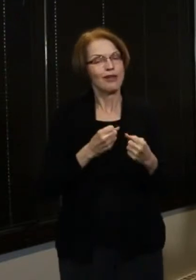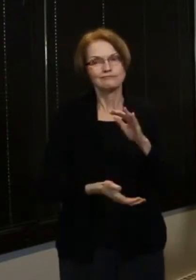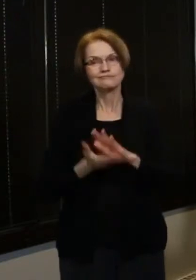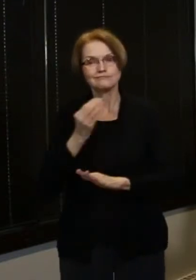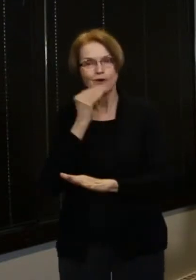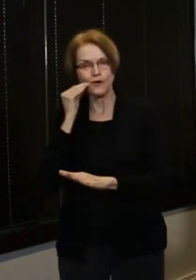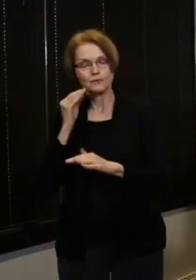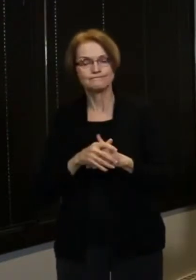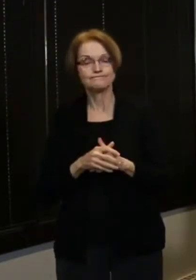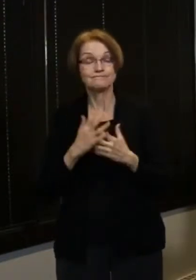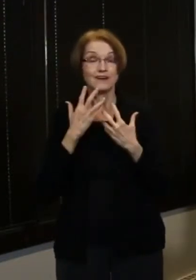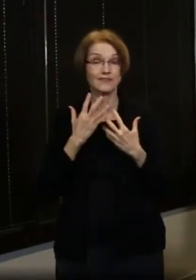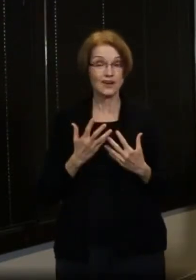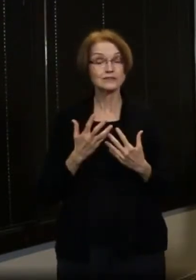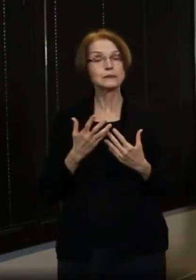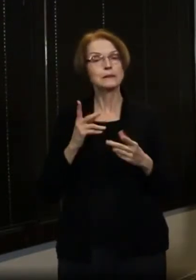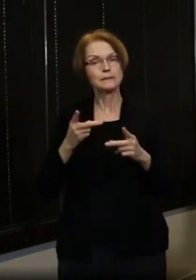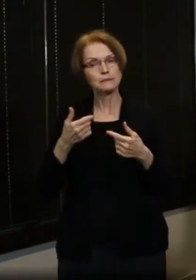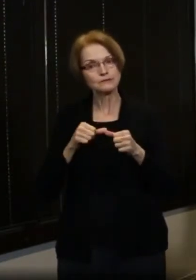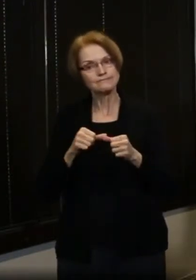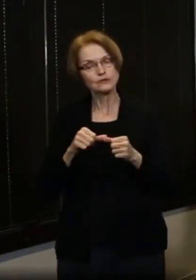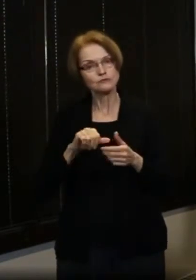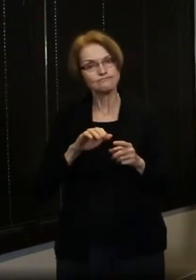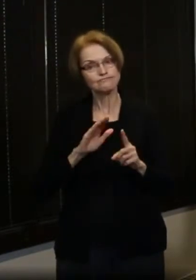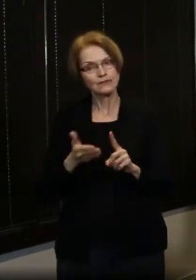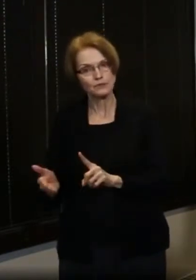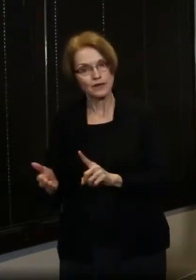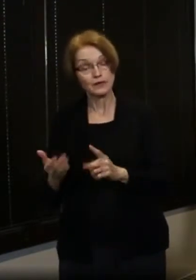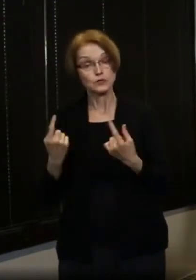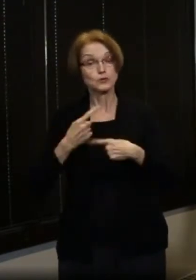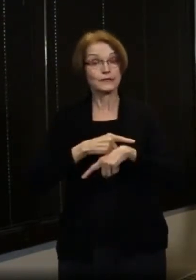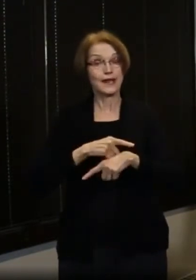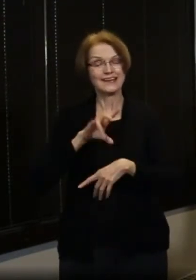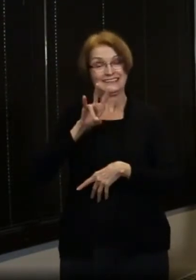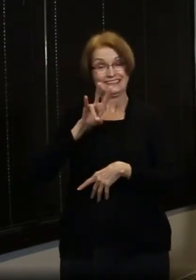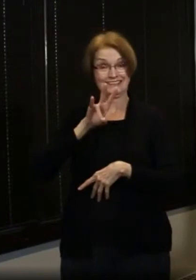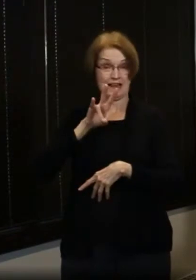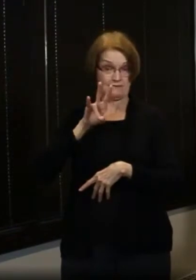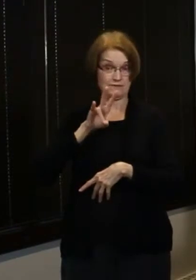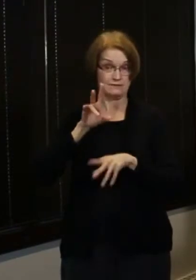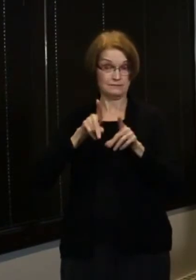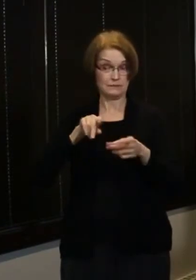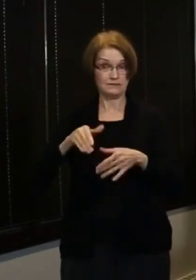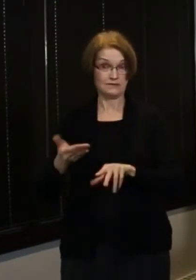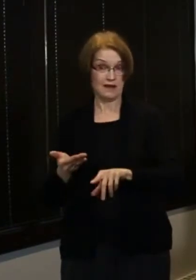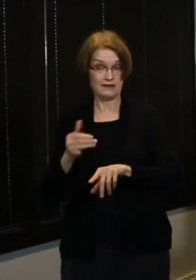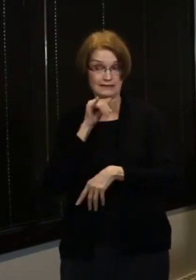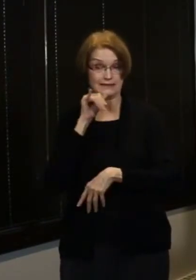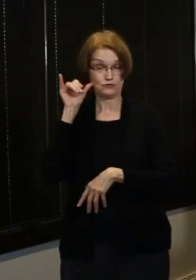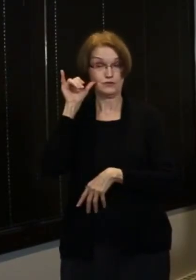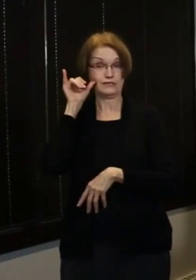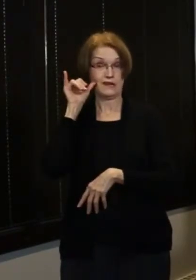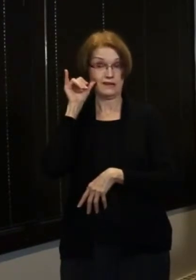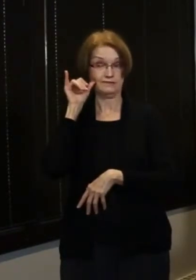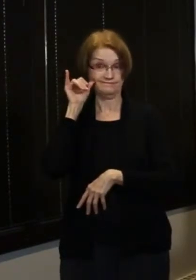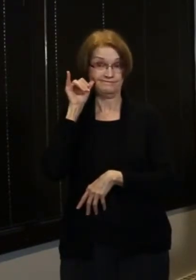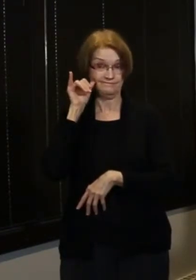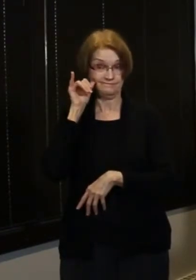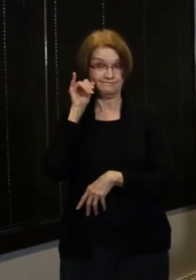Unfortunately, we still have people that are passing away from COVID. Today, we're reporting 7 deaths from COVID yesterday in our